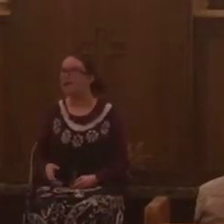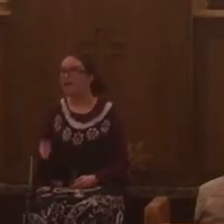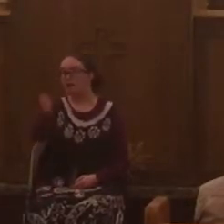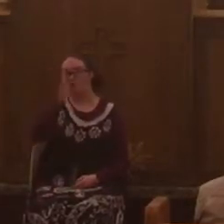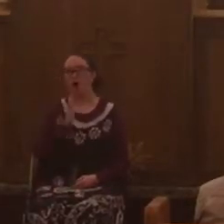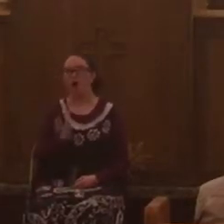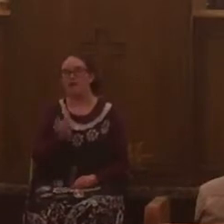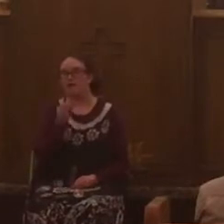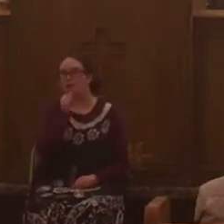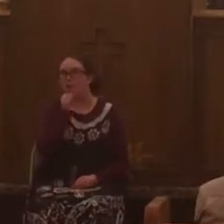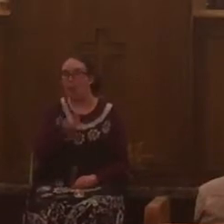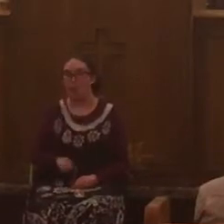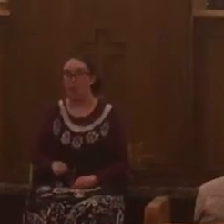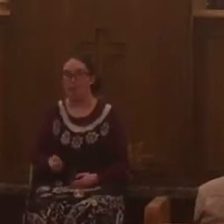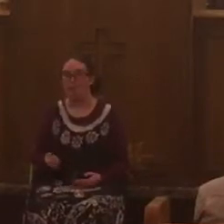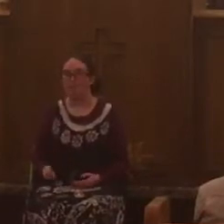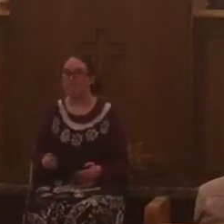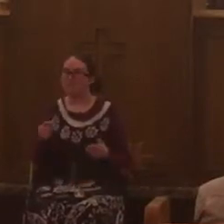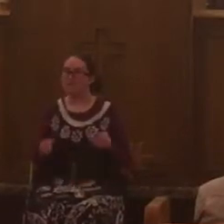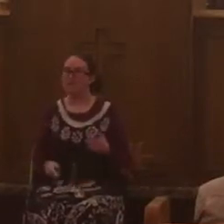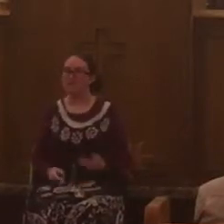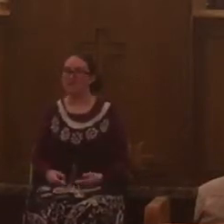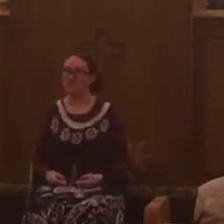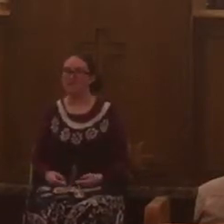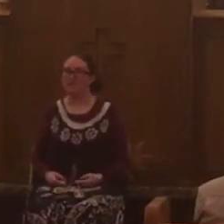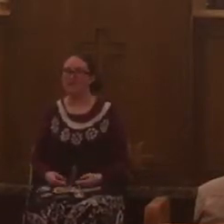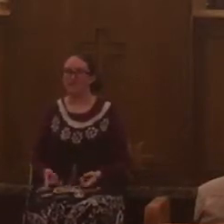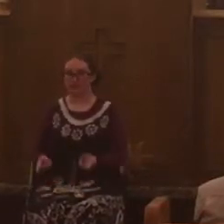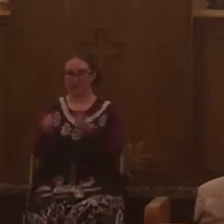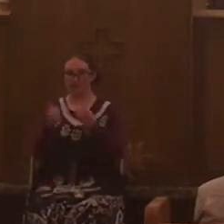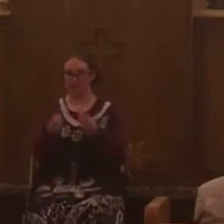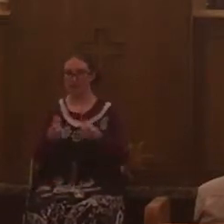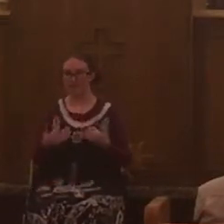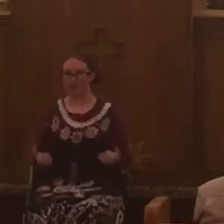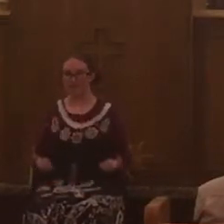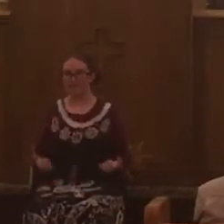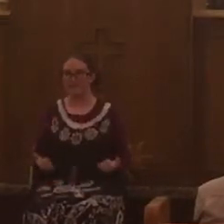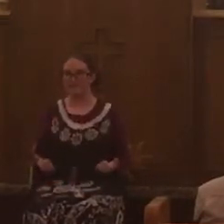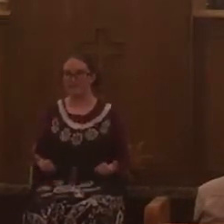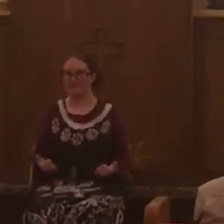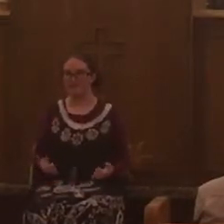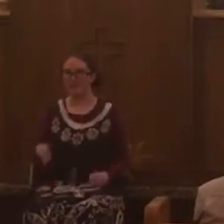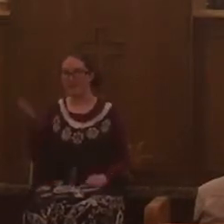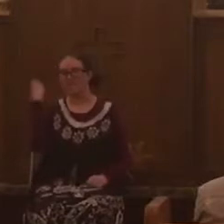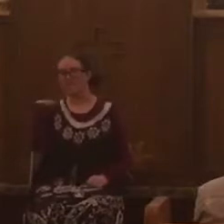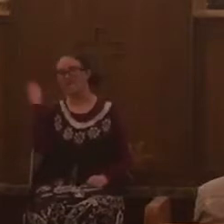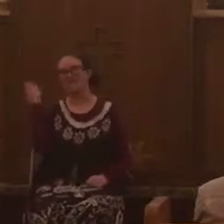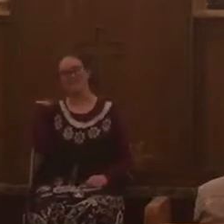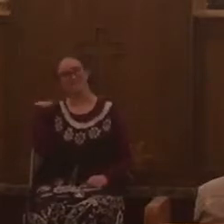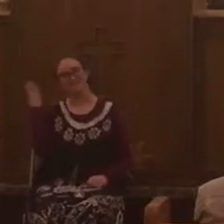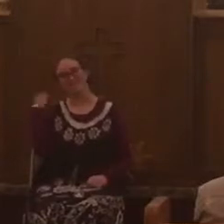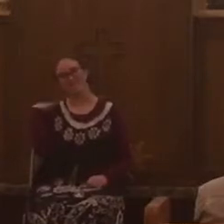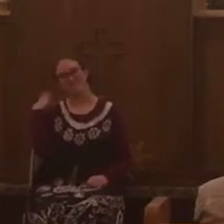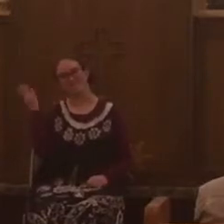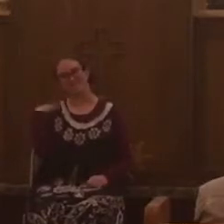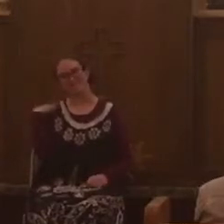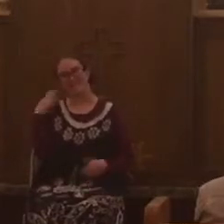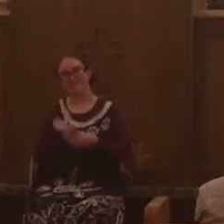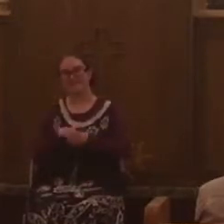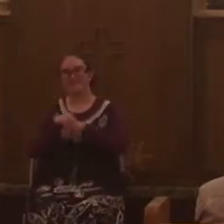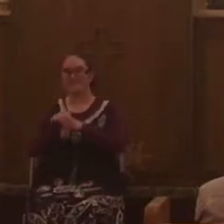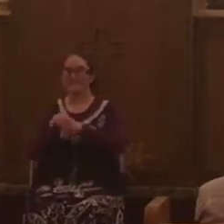back then. Really? So are you saying the Bible's ancient and out of date? Really?